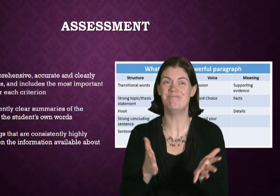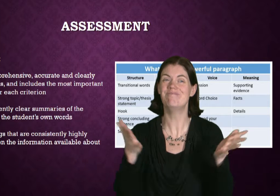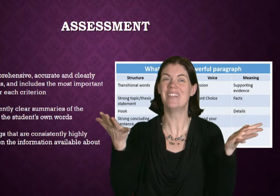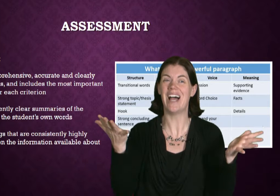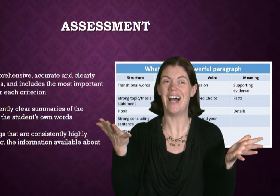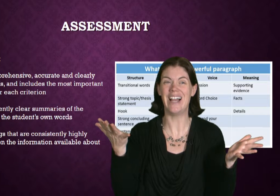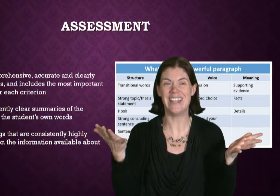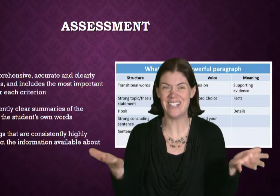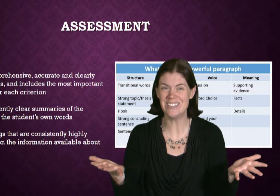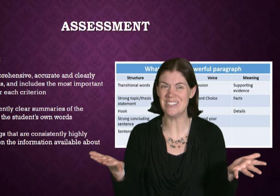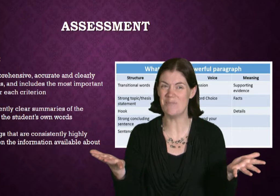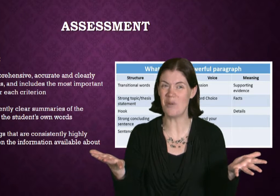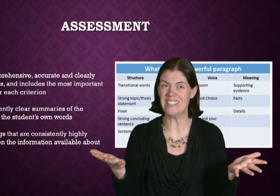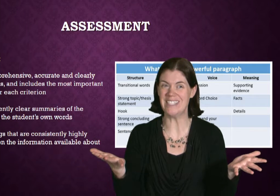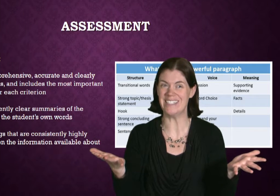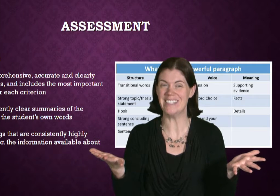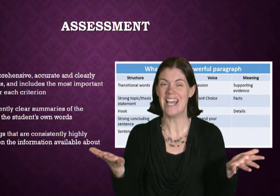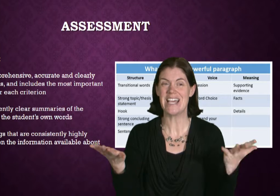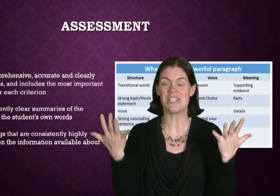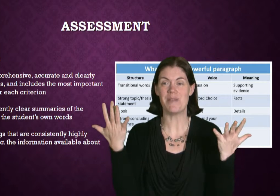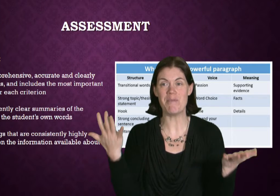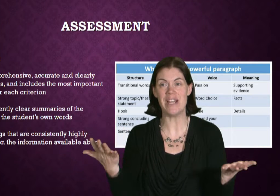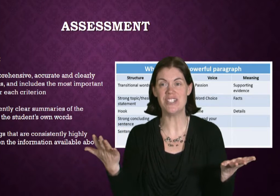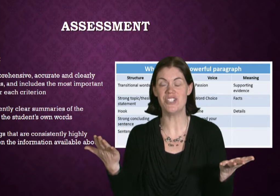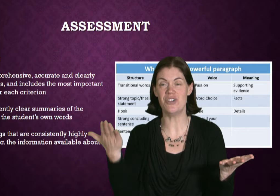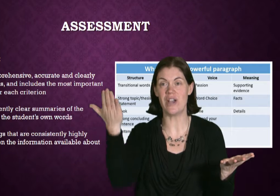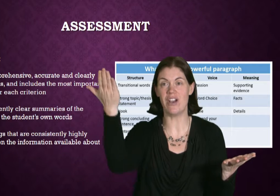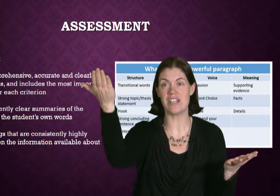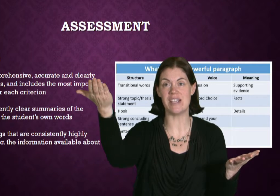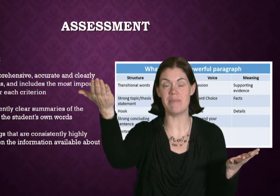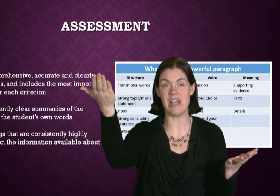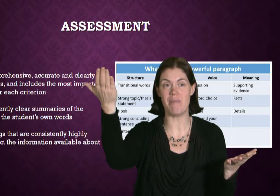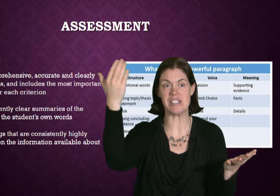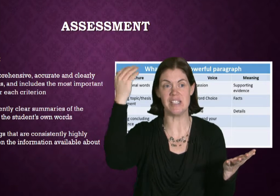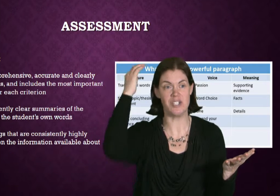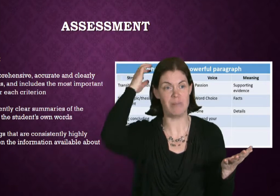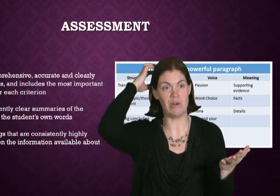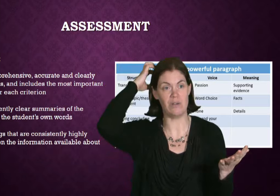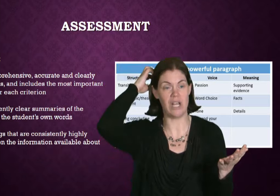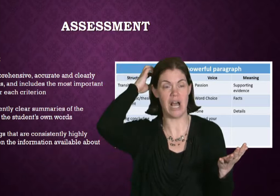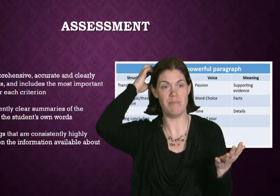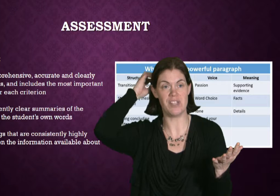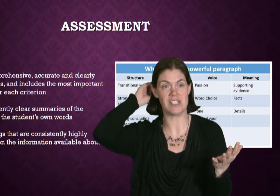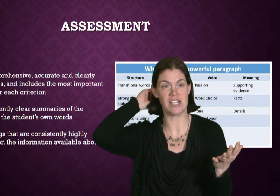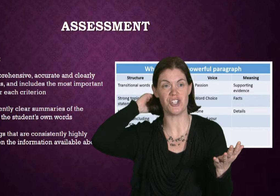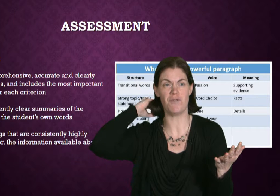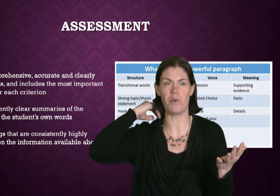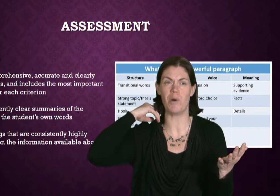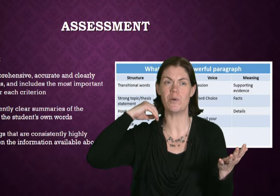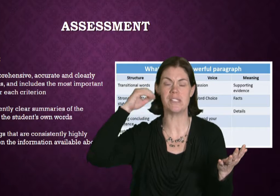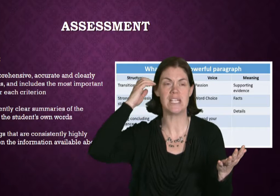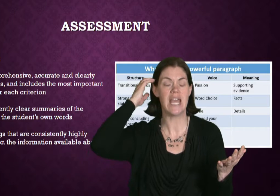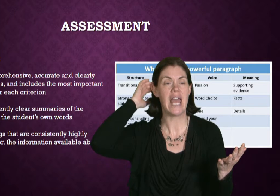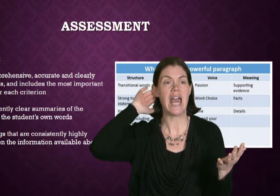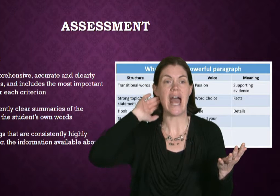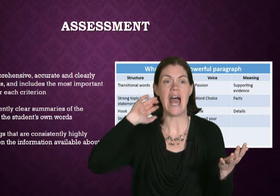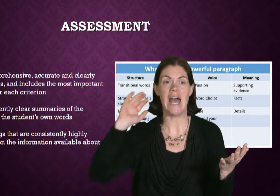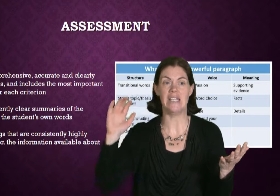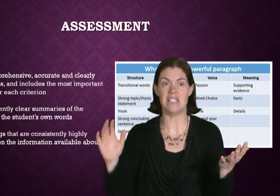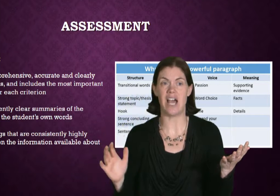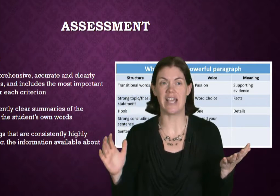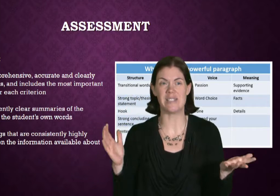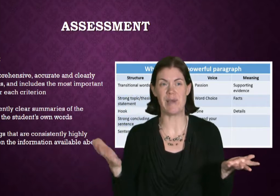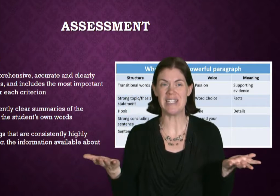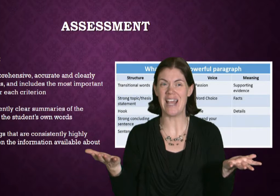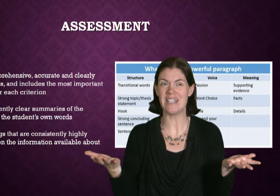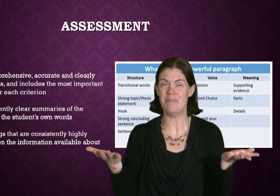guys, a little disappointed because when I went and, Eric sent me that message about the discussion forum post,